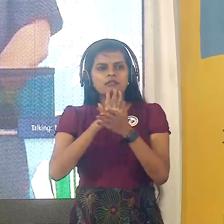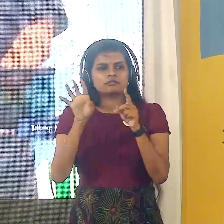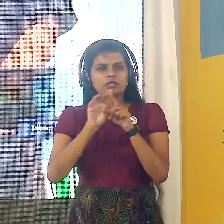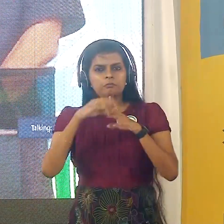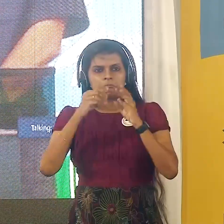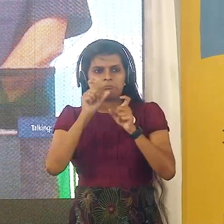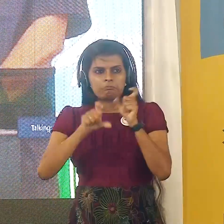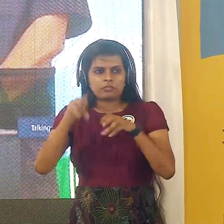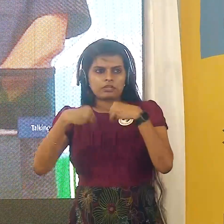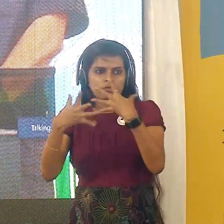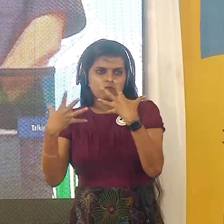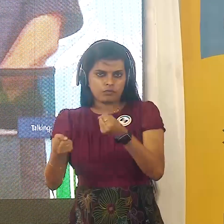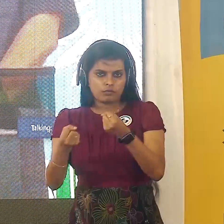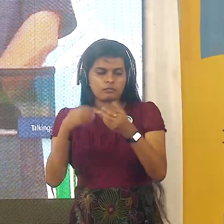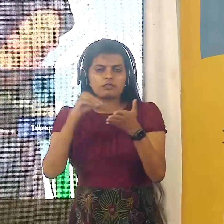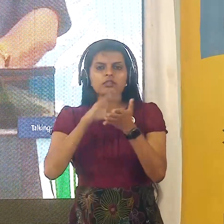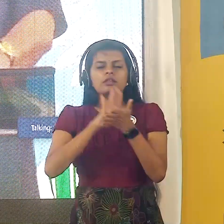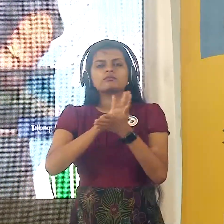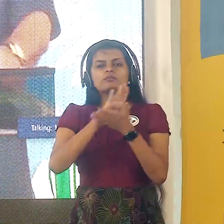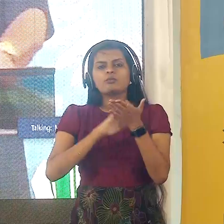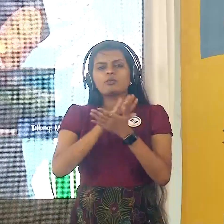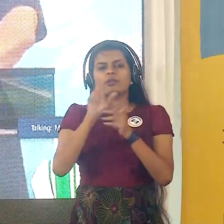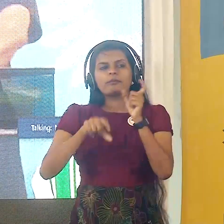and land distribution,